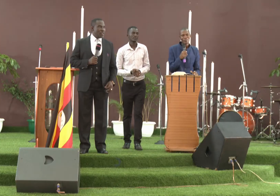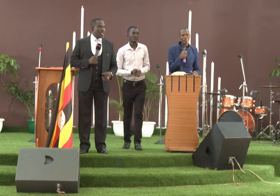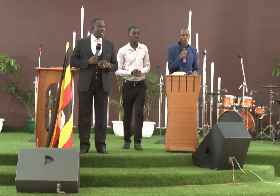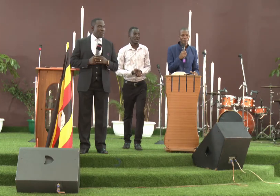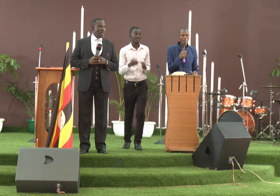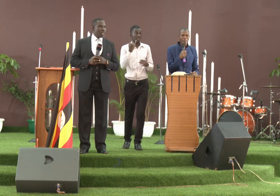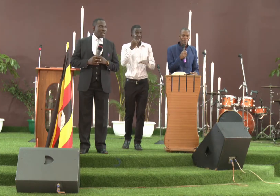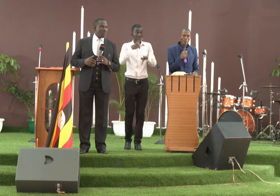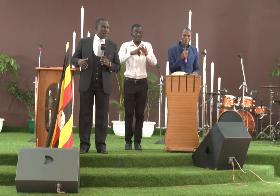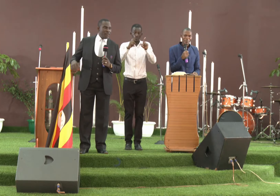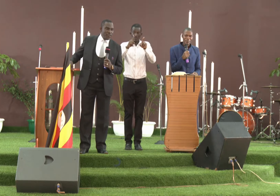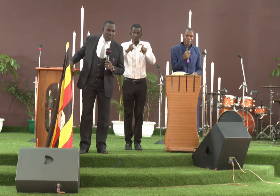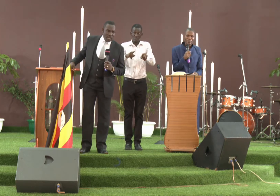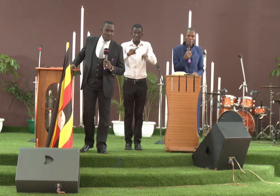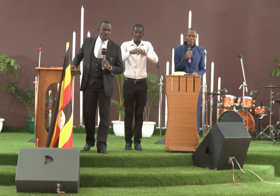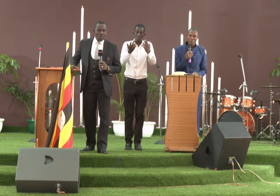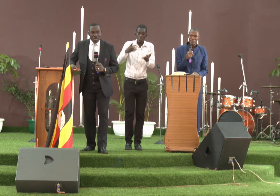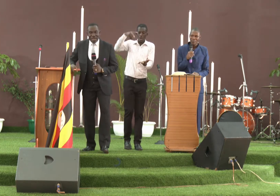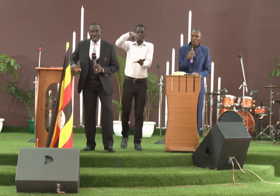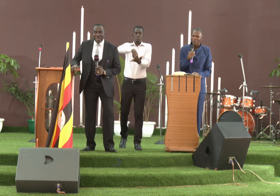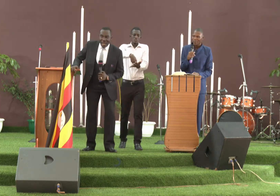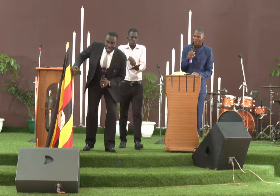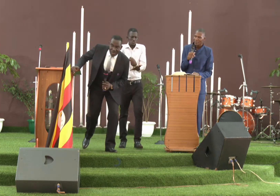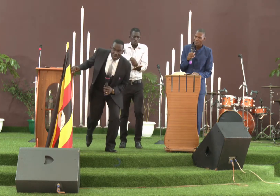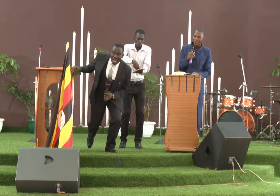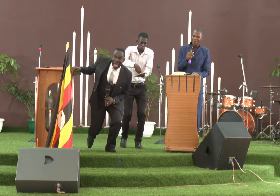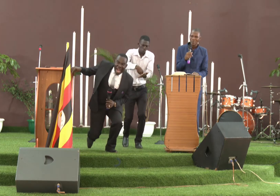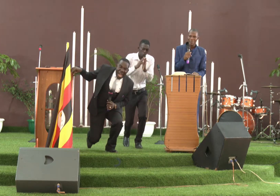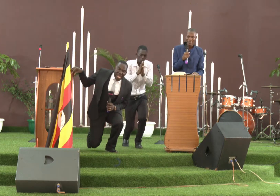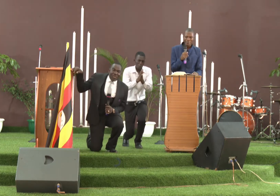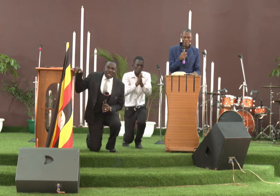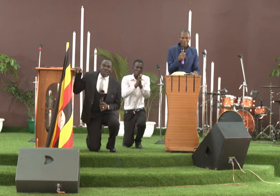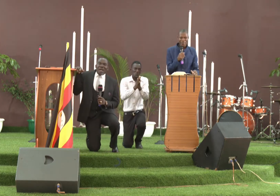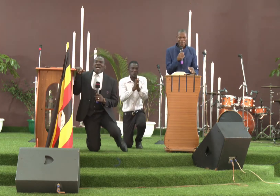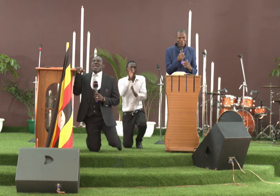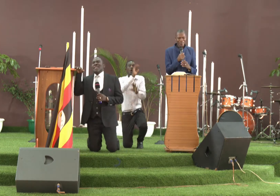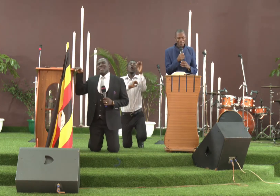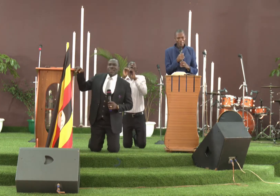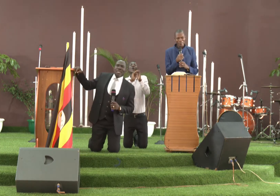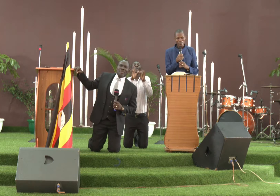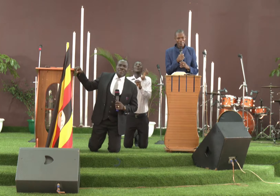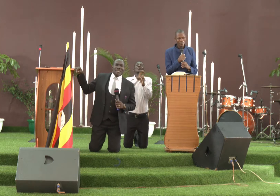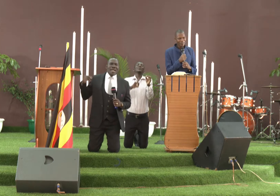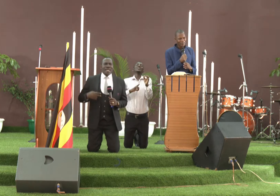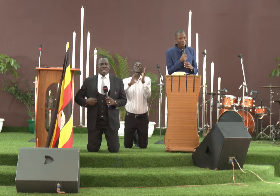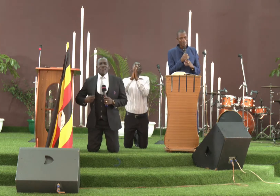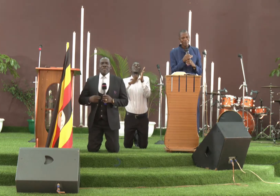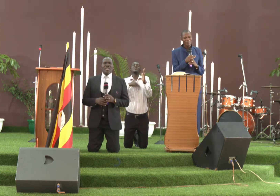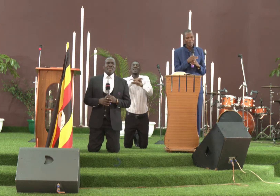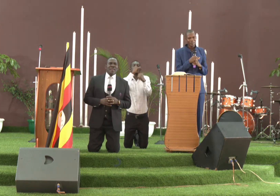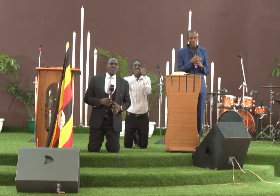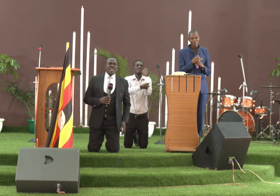say, never kusanga kuma vivi, o sabira biya mirimu, ae mukama, nsabire mirimu